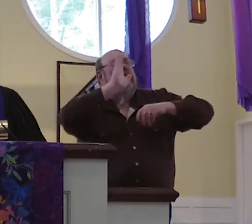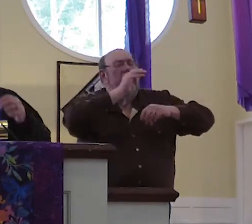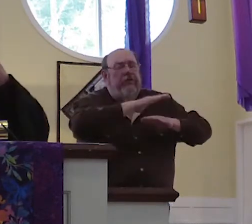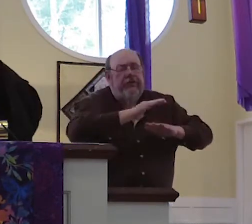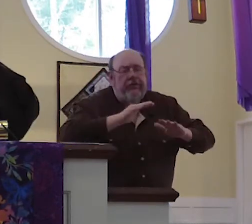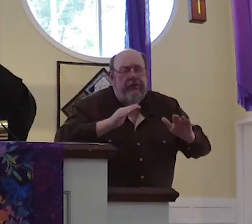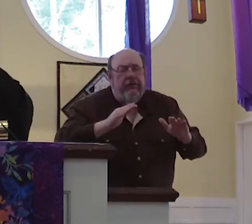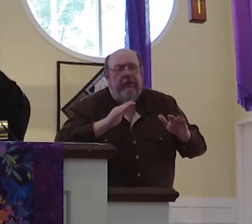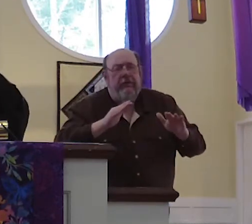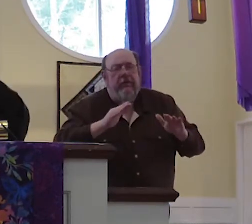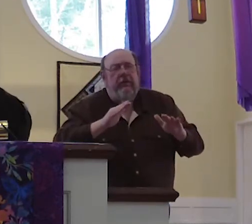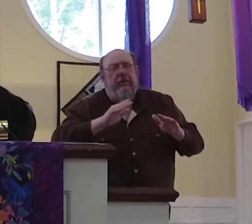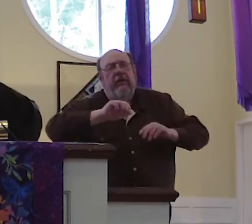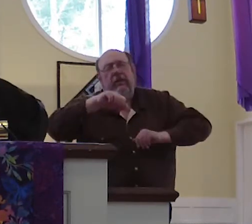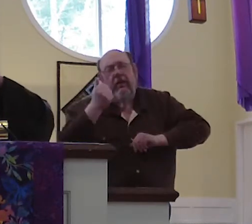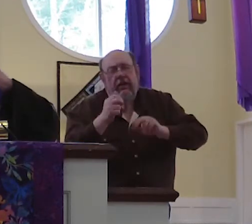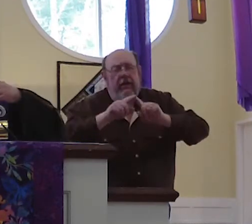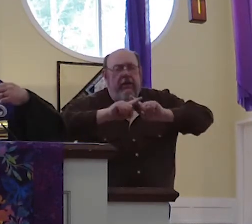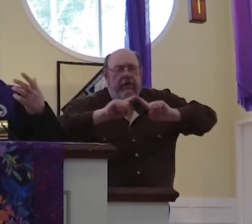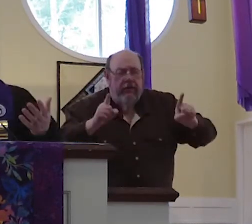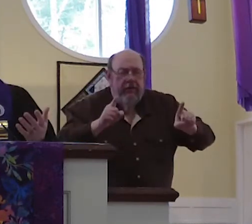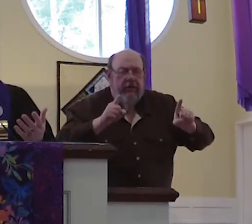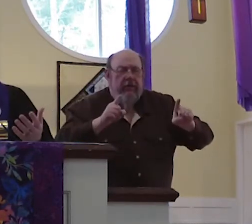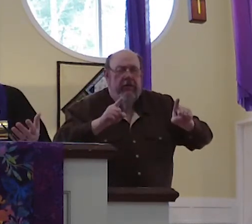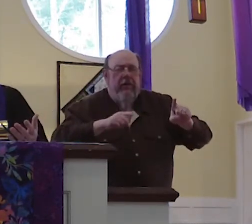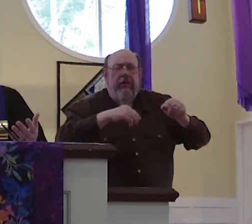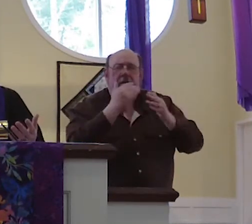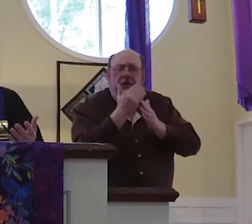The other distinct difference between the two is that the version